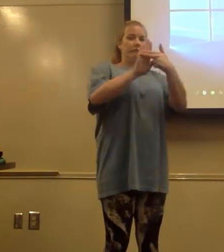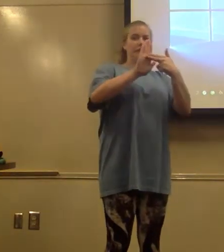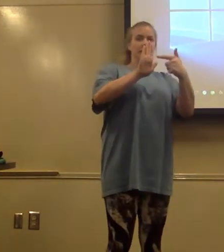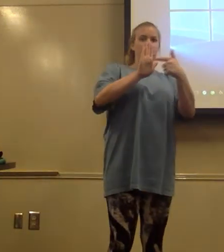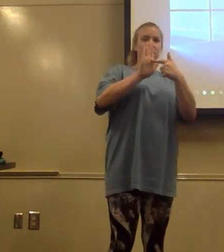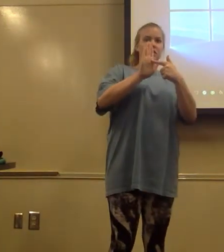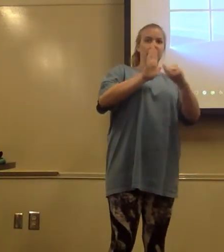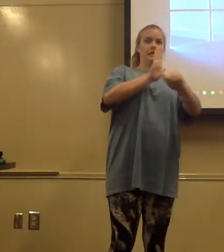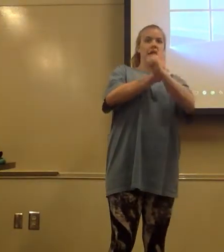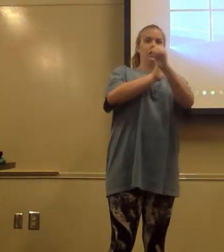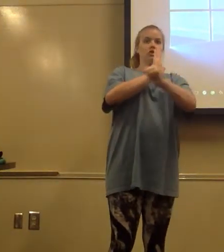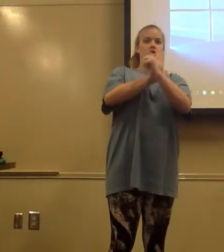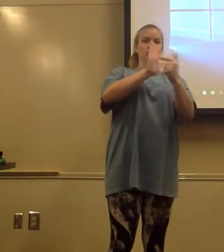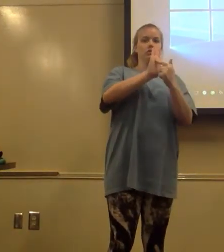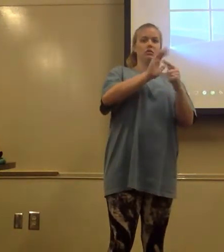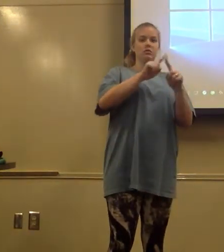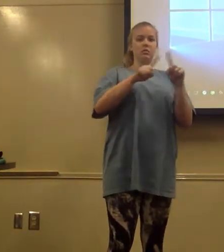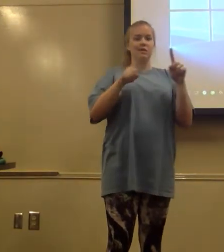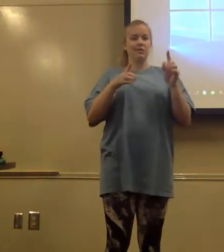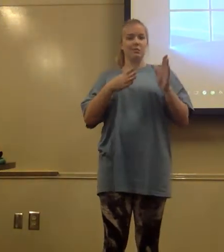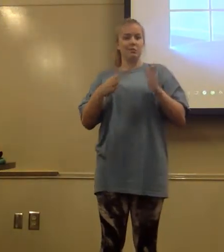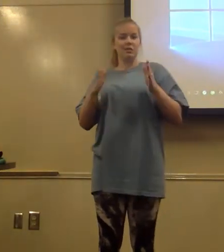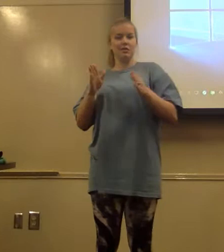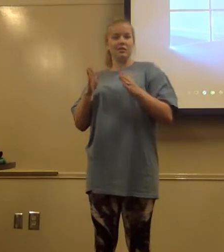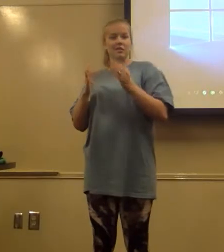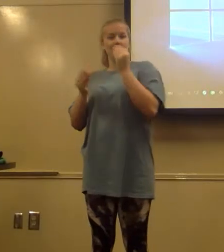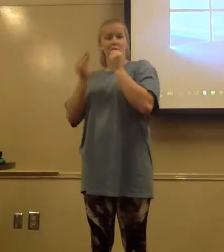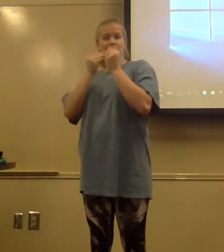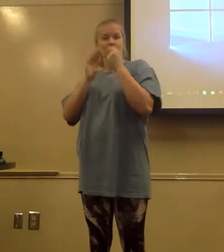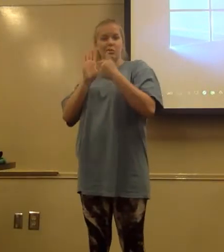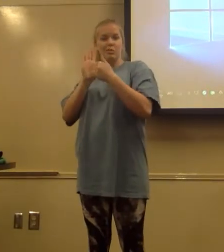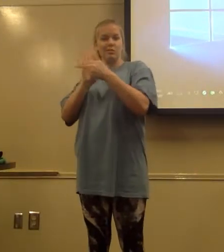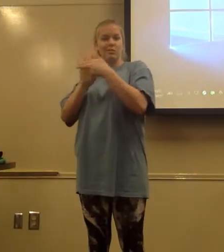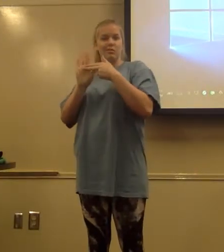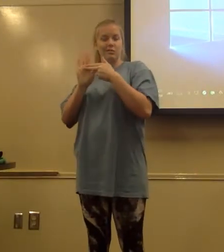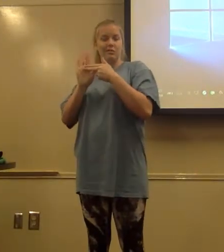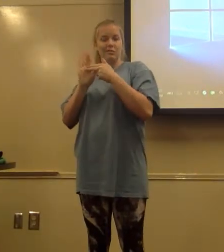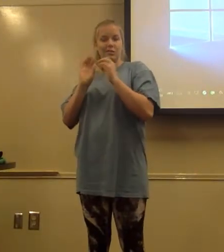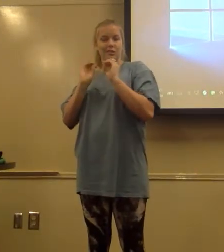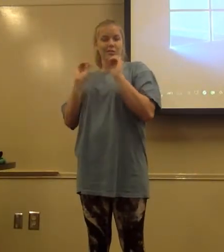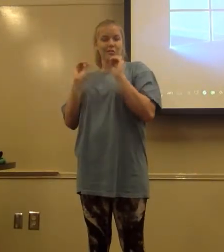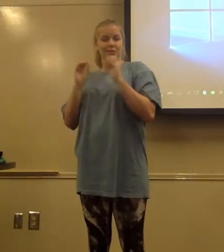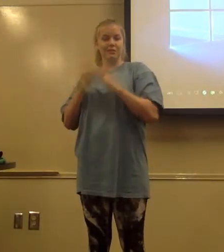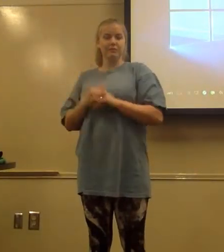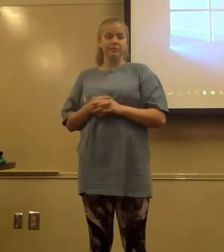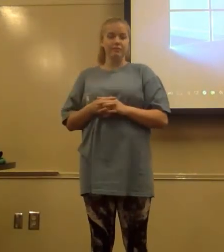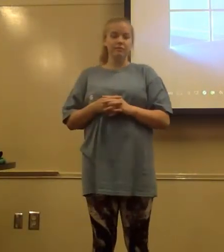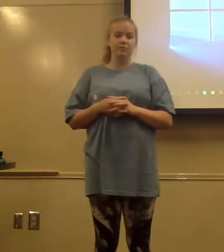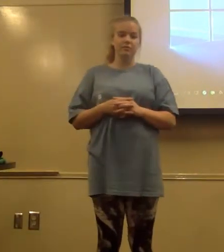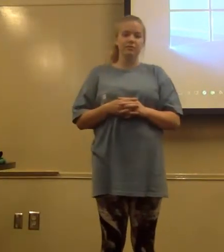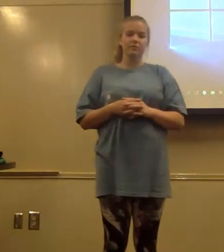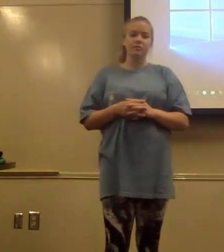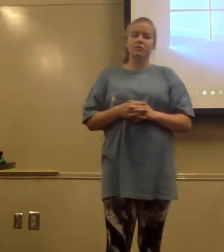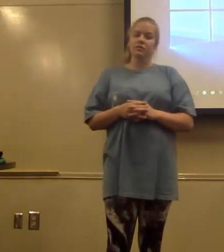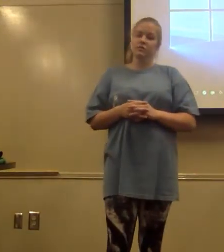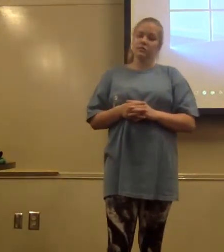protect people from processed meat. Time scale, what do you think? Smoking, it took, you're saying, 50